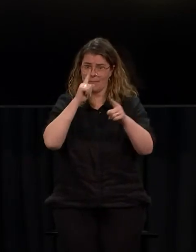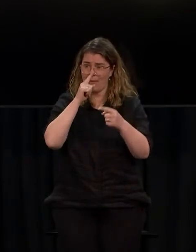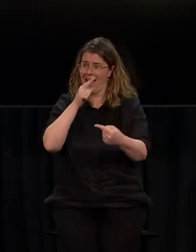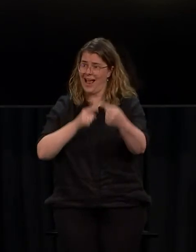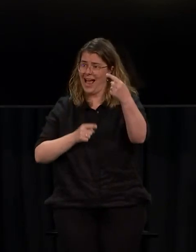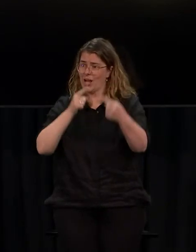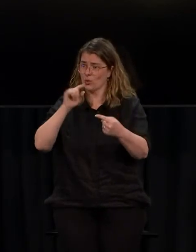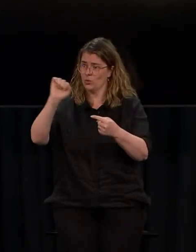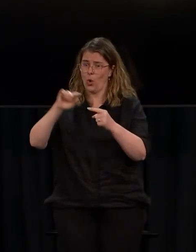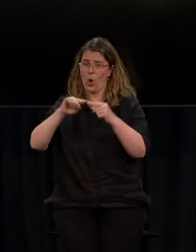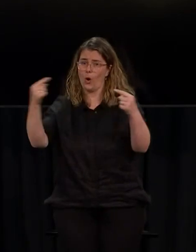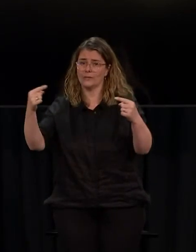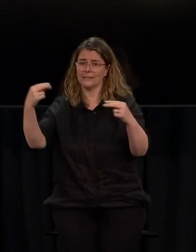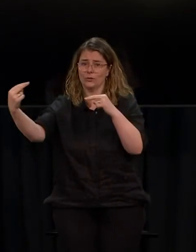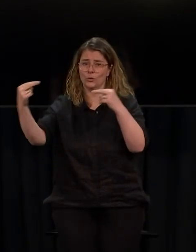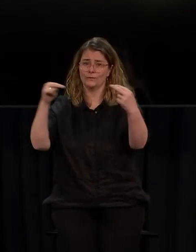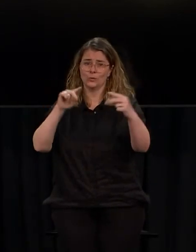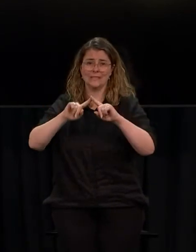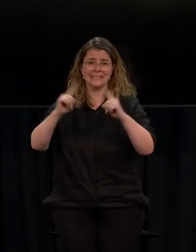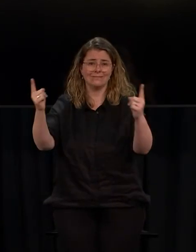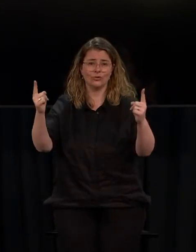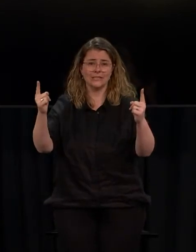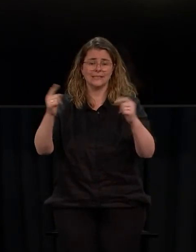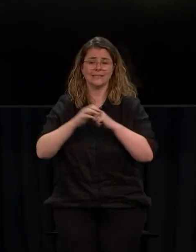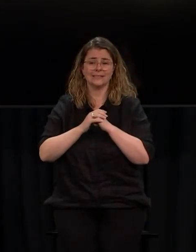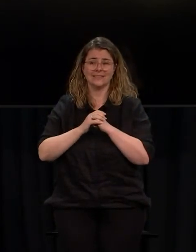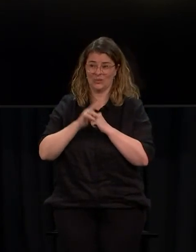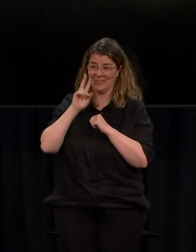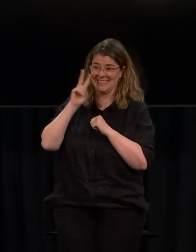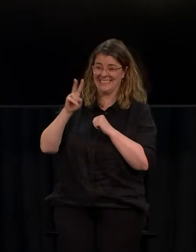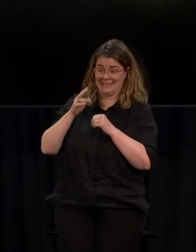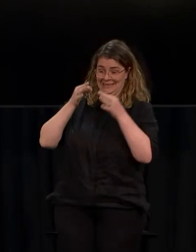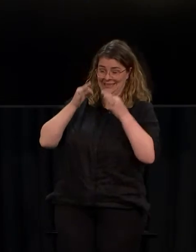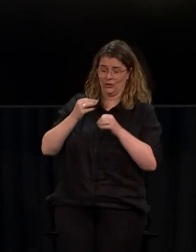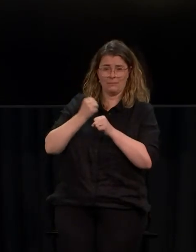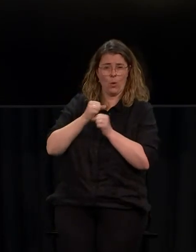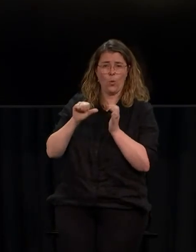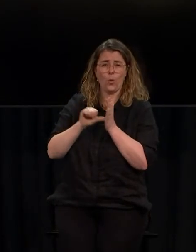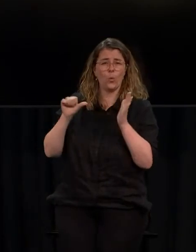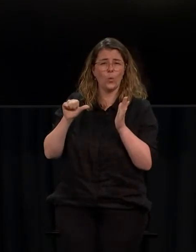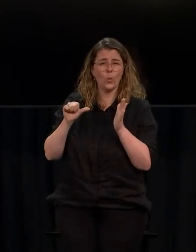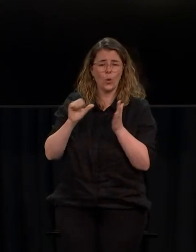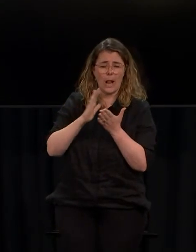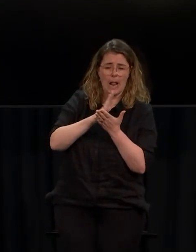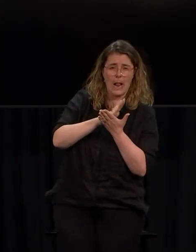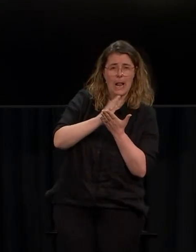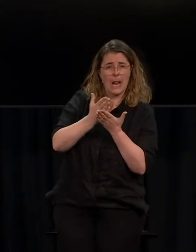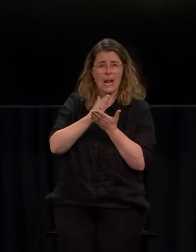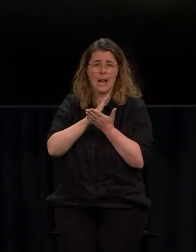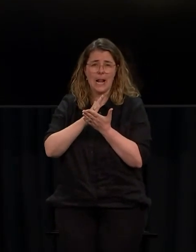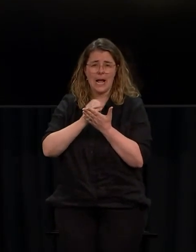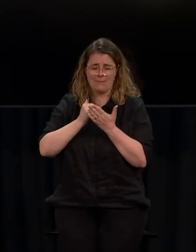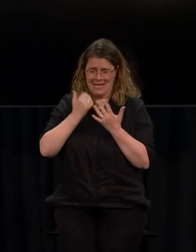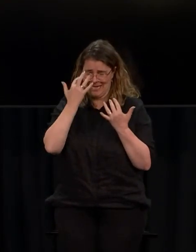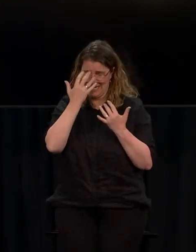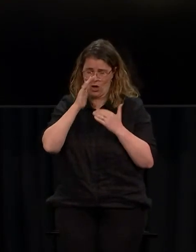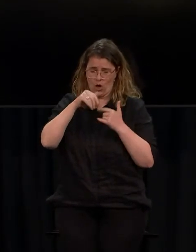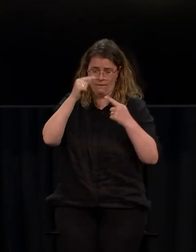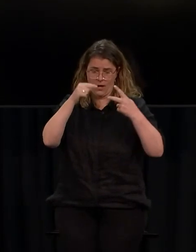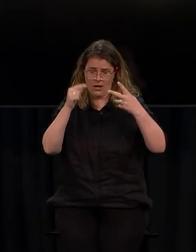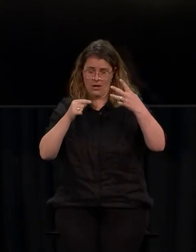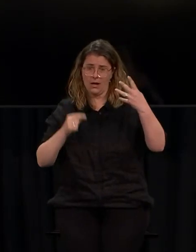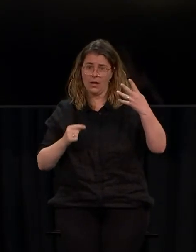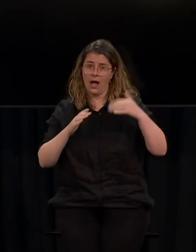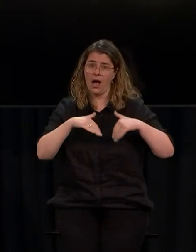arguing the opposite. And I think what you can see therefore is this is a finely balanced decision where we've carefully weighed up the need to factor in